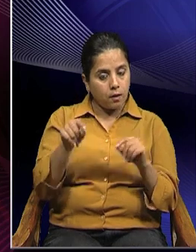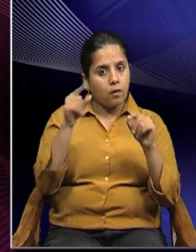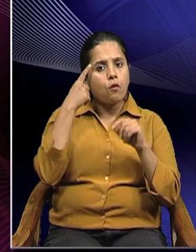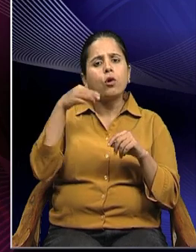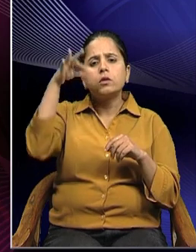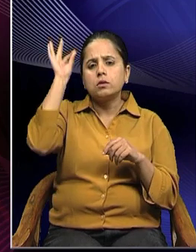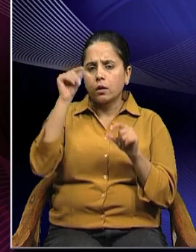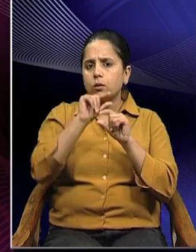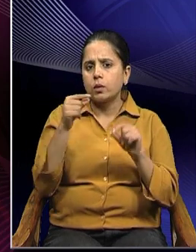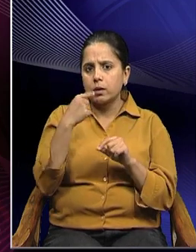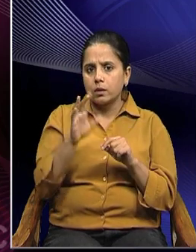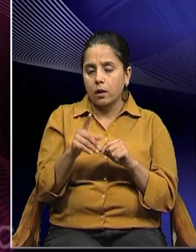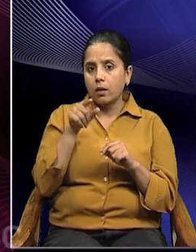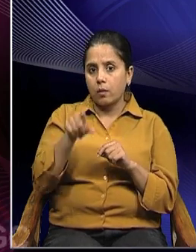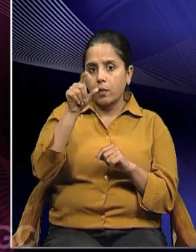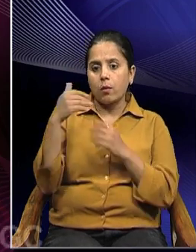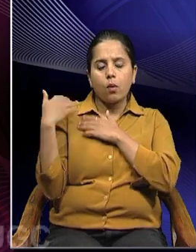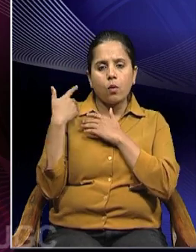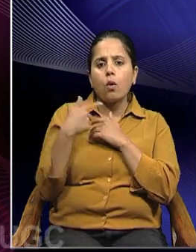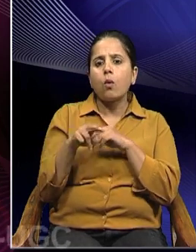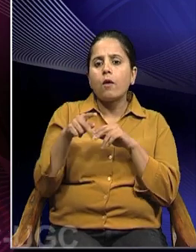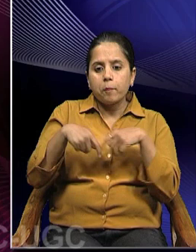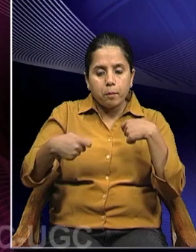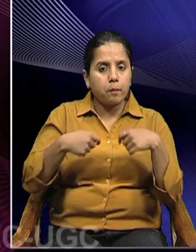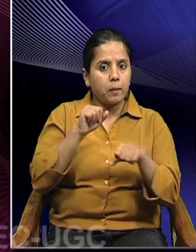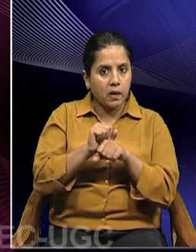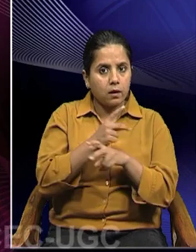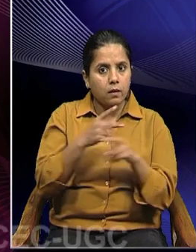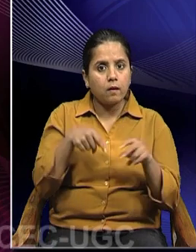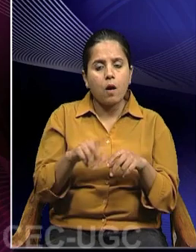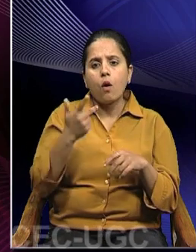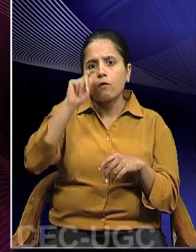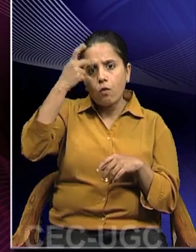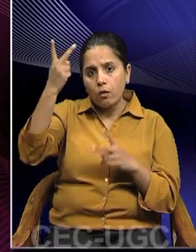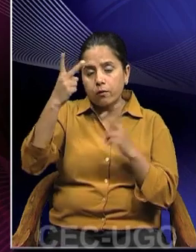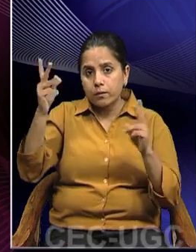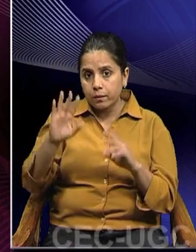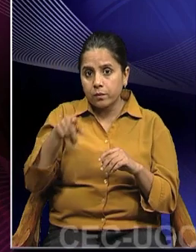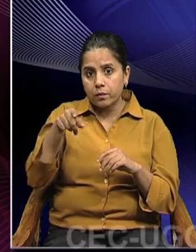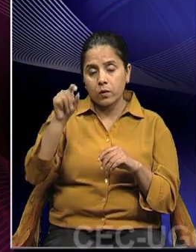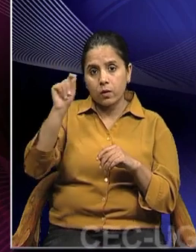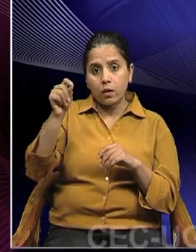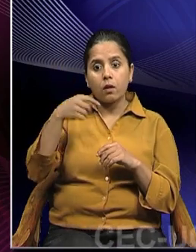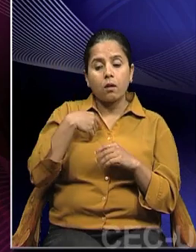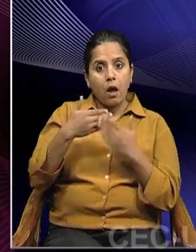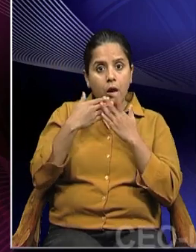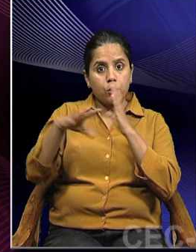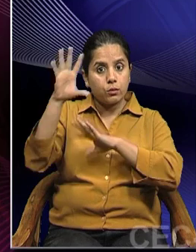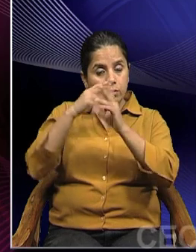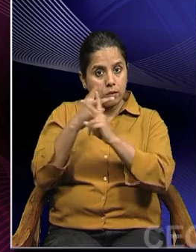samarthanam kim duram vyavasayinam ko videsha suvidyanam and ka